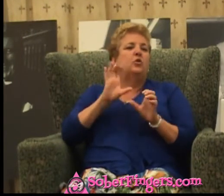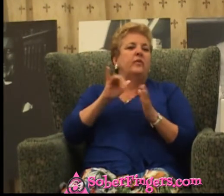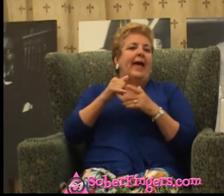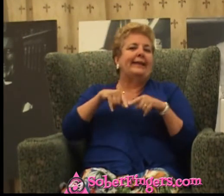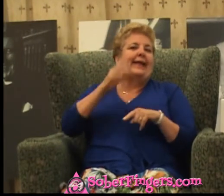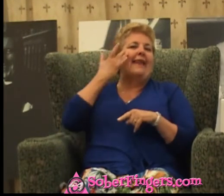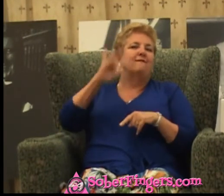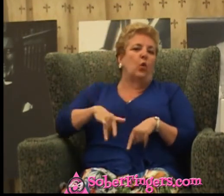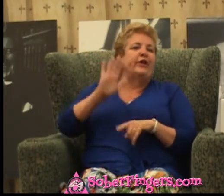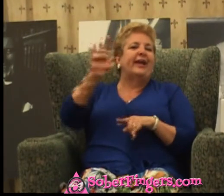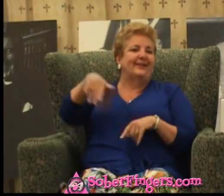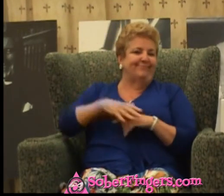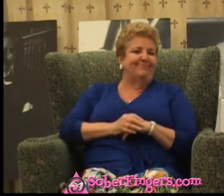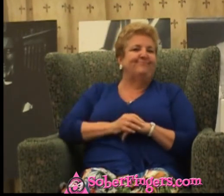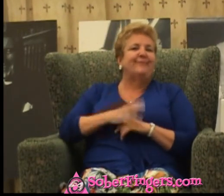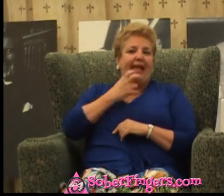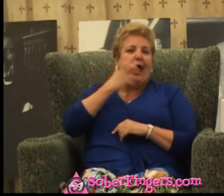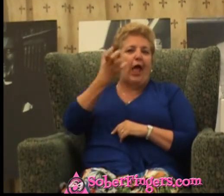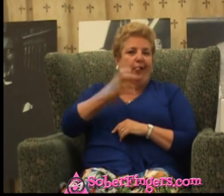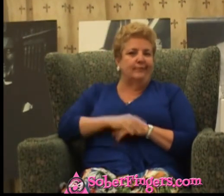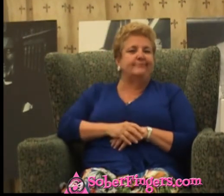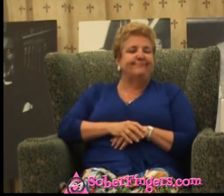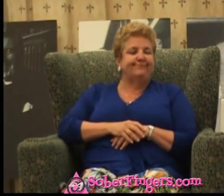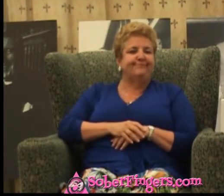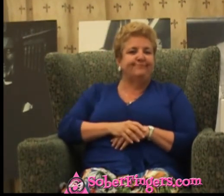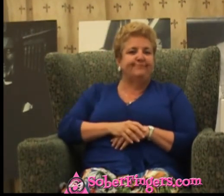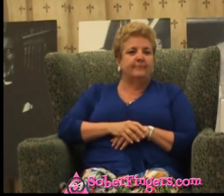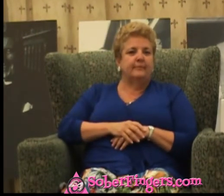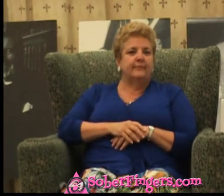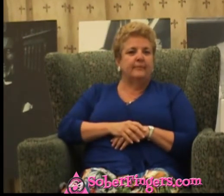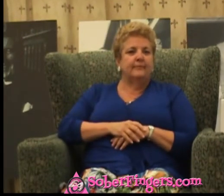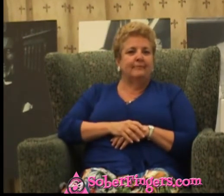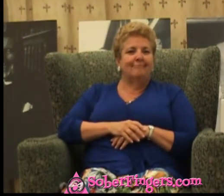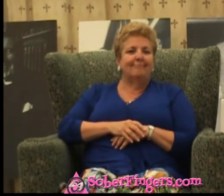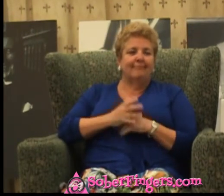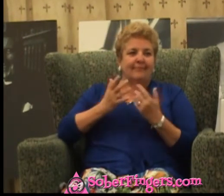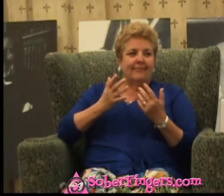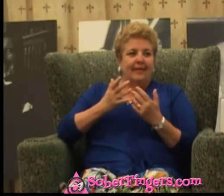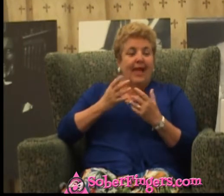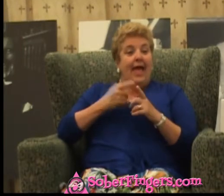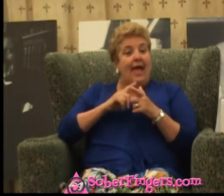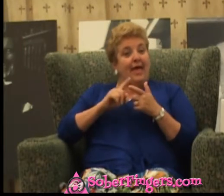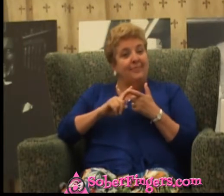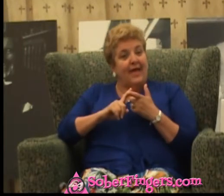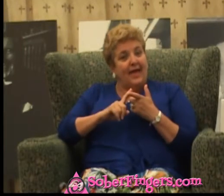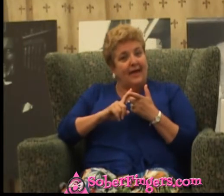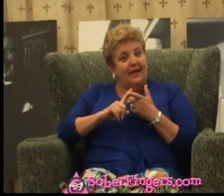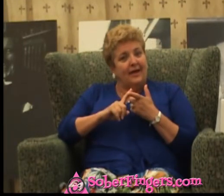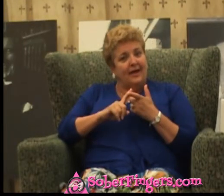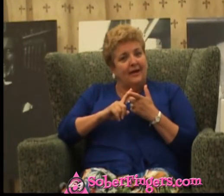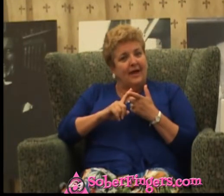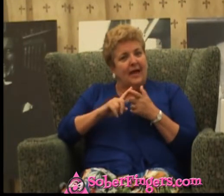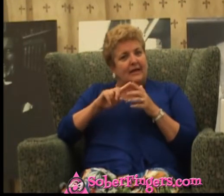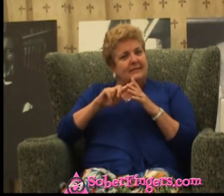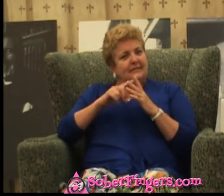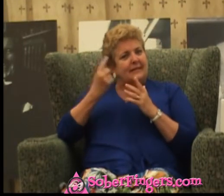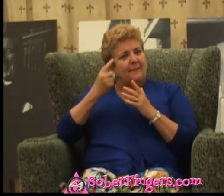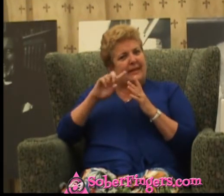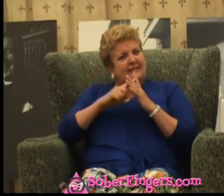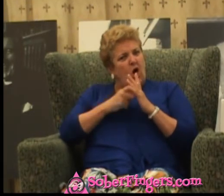starting to do that now. And then somebody came in reading chapter 5, and I'm looking at